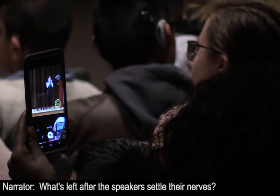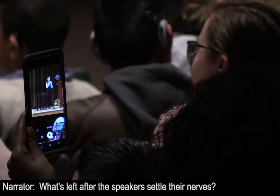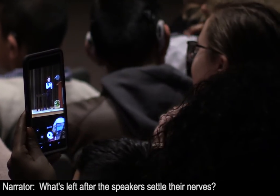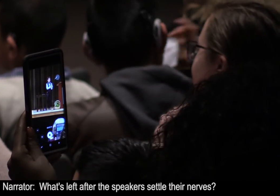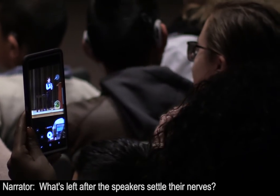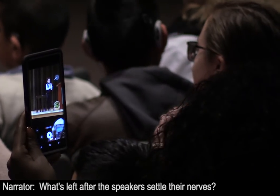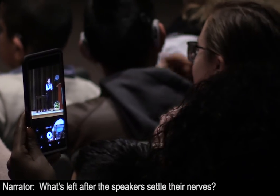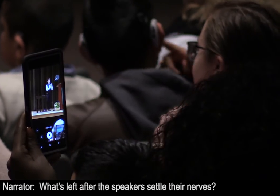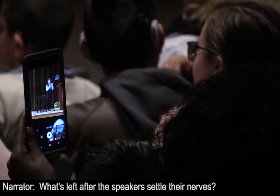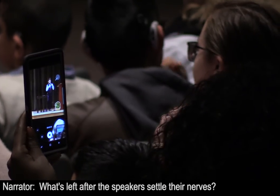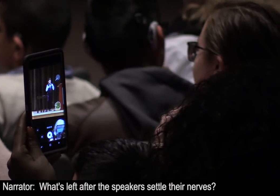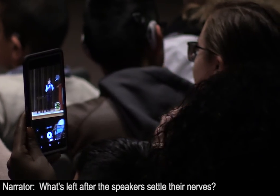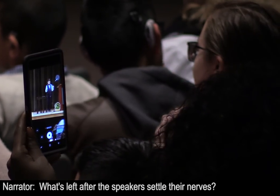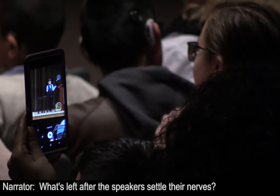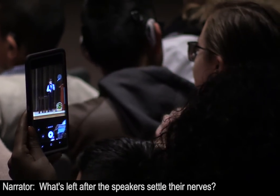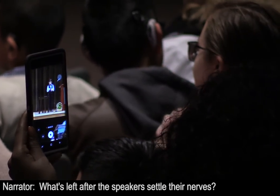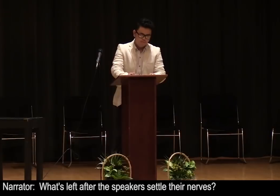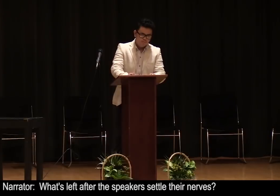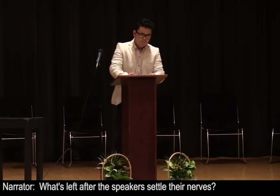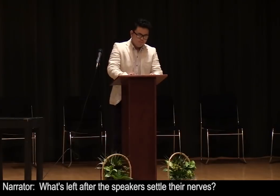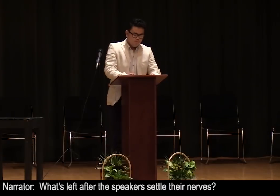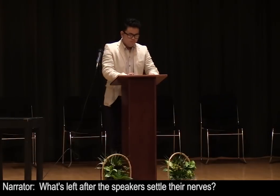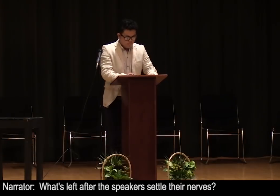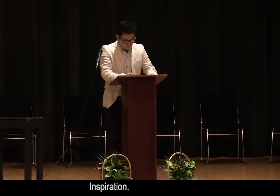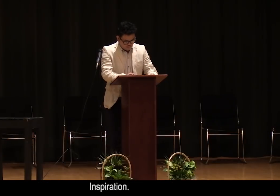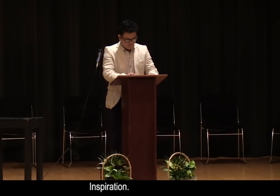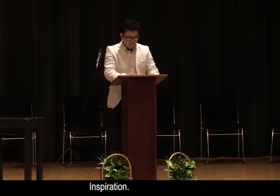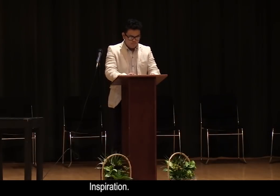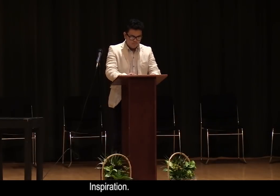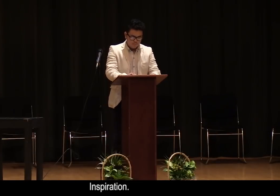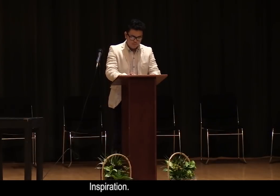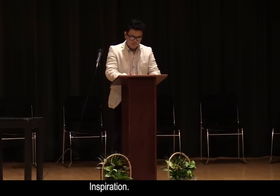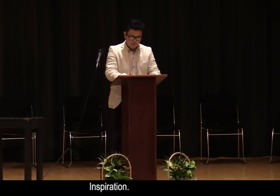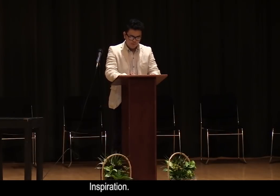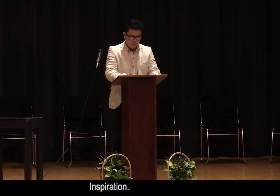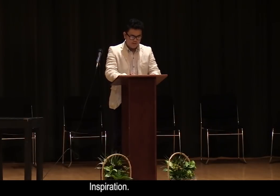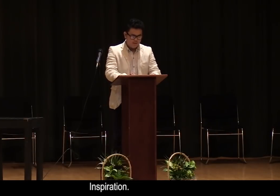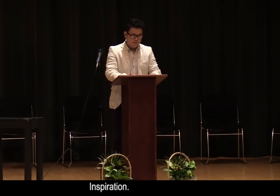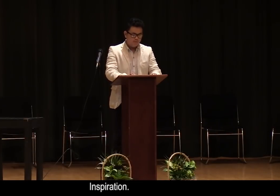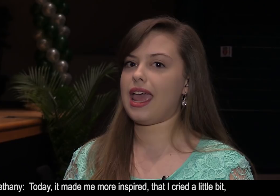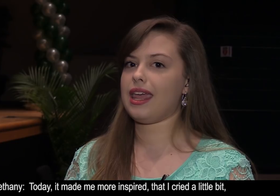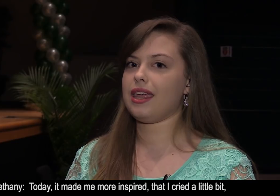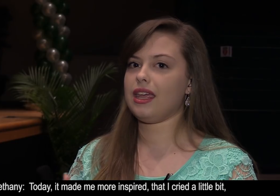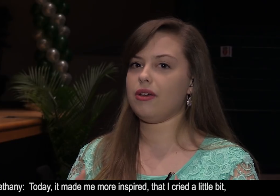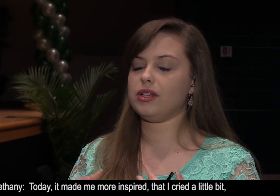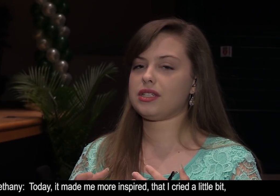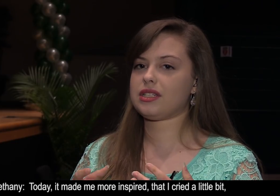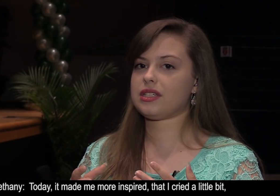What's left after the speakers settle their nerves? Inspiration. Today,